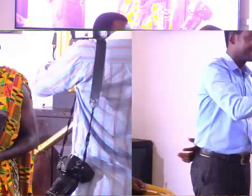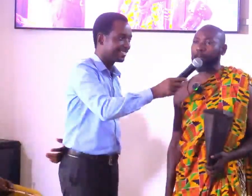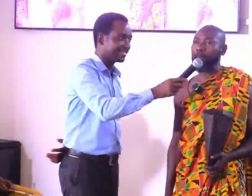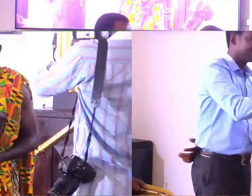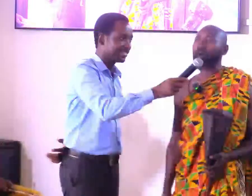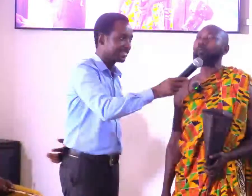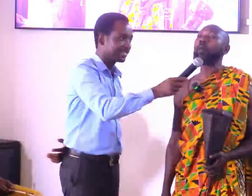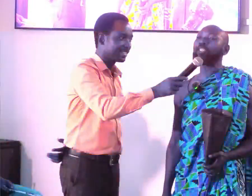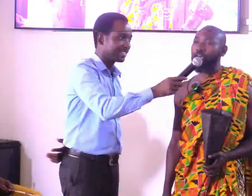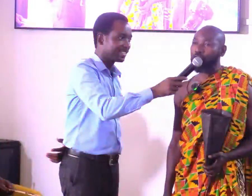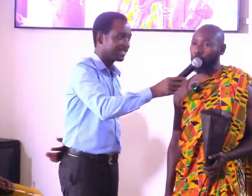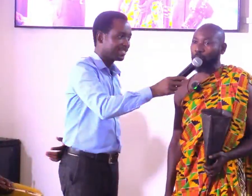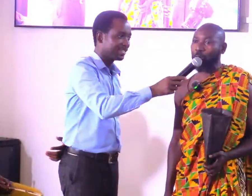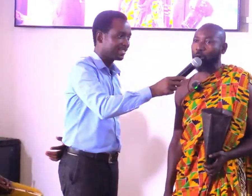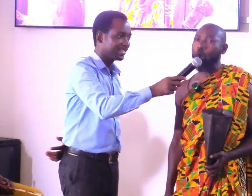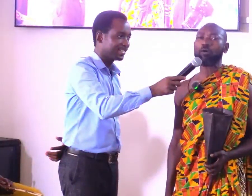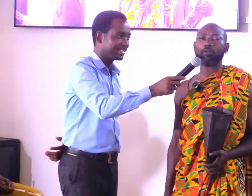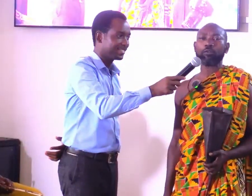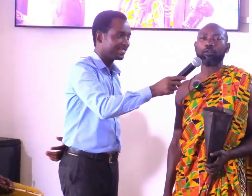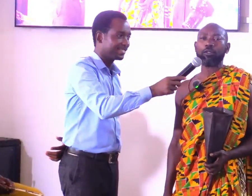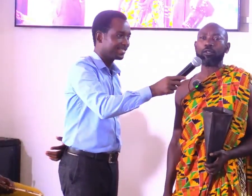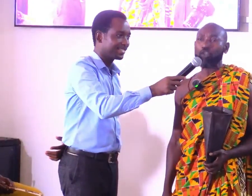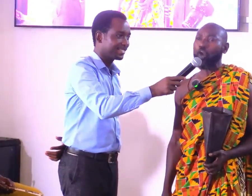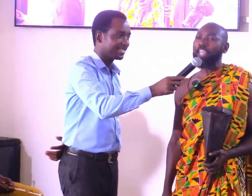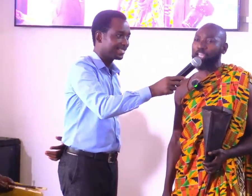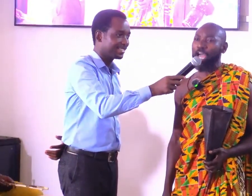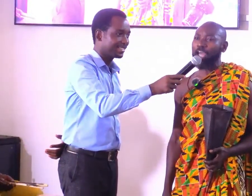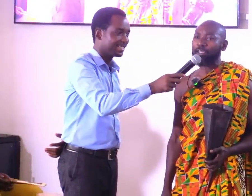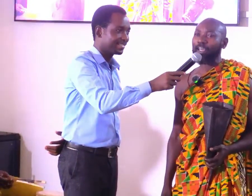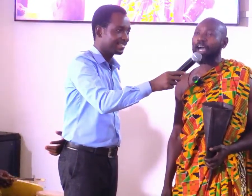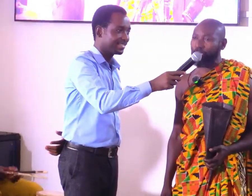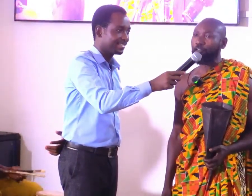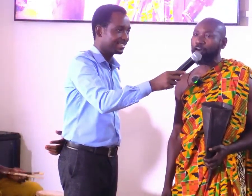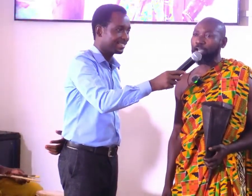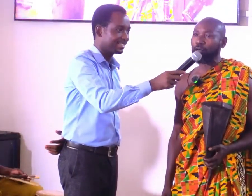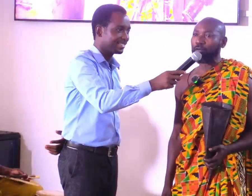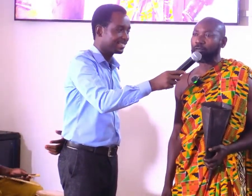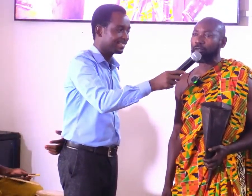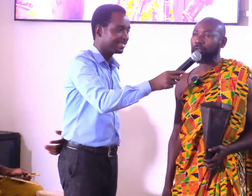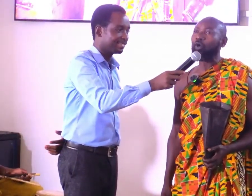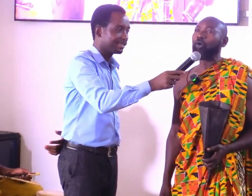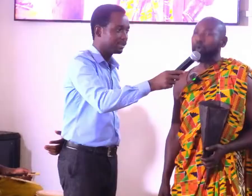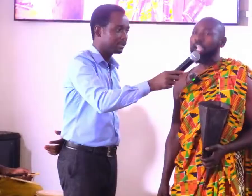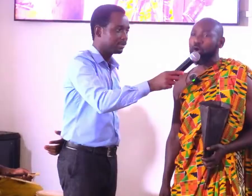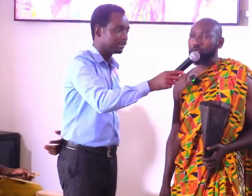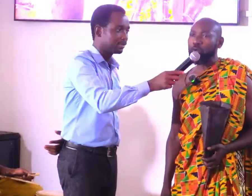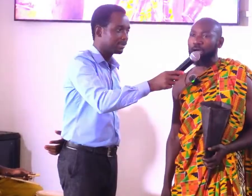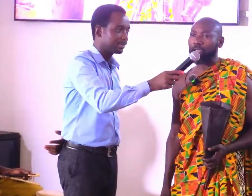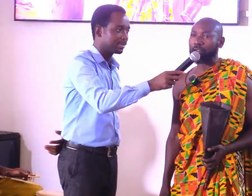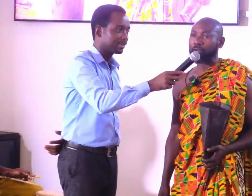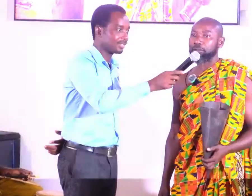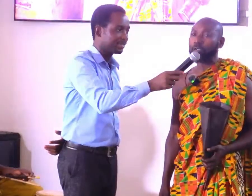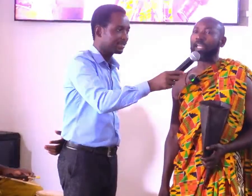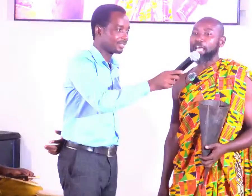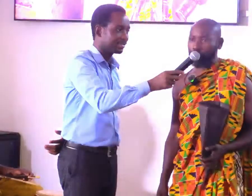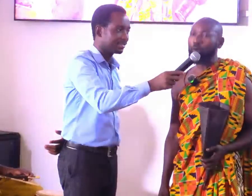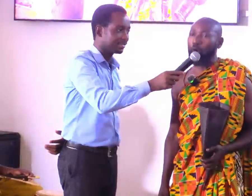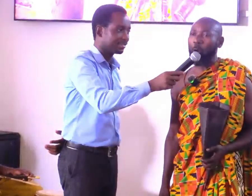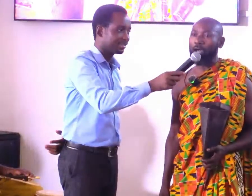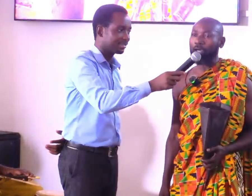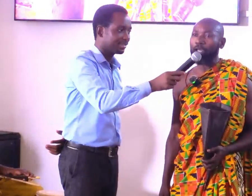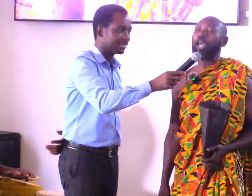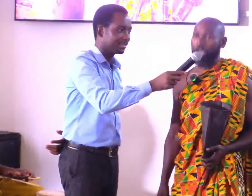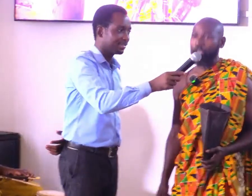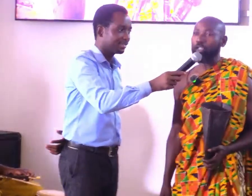say, Obamatinasi yo. Yo ya adie fatano. Unya honswa, anasobra